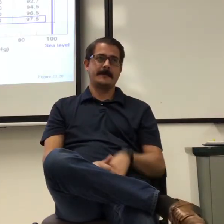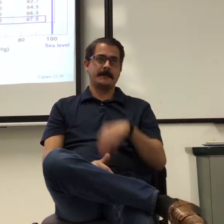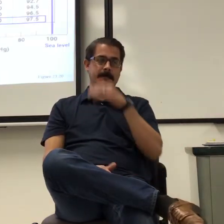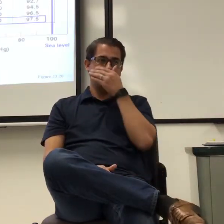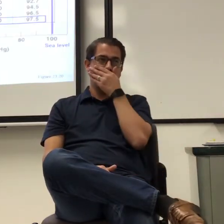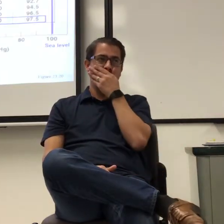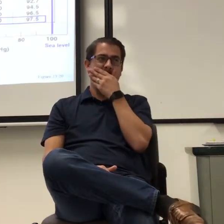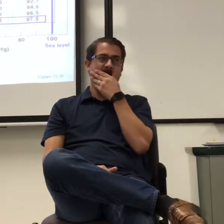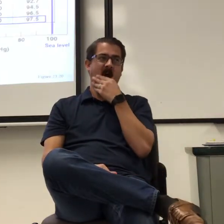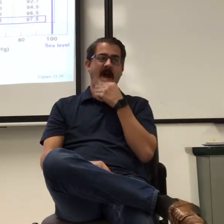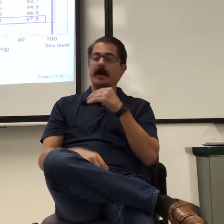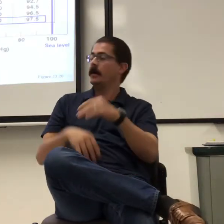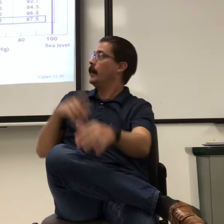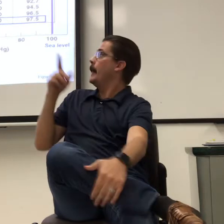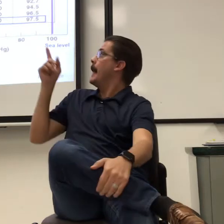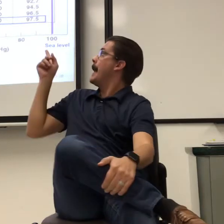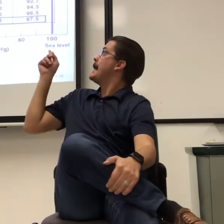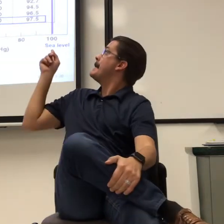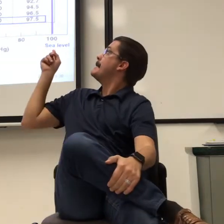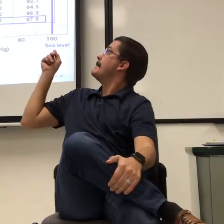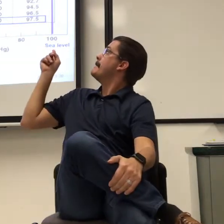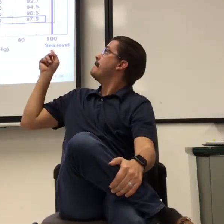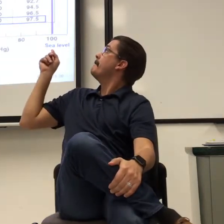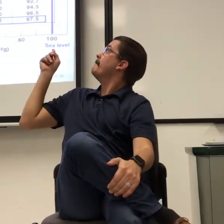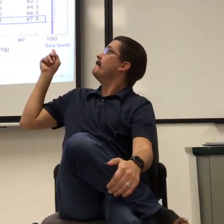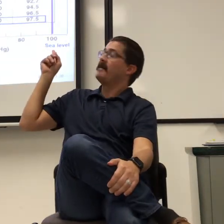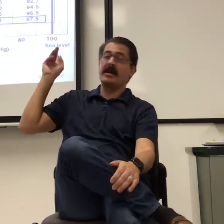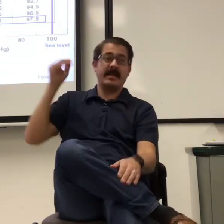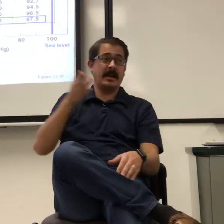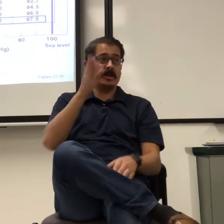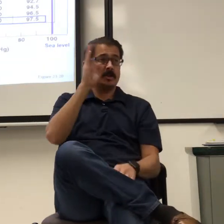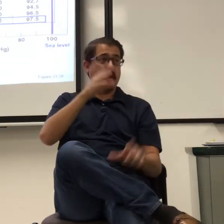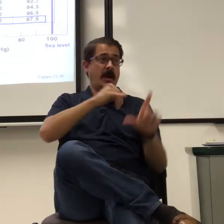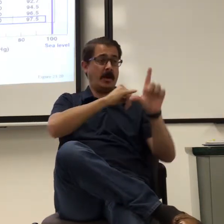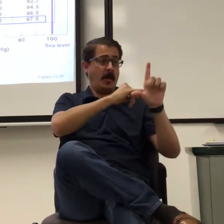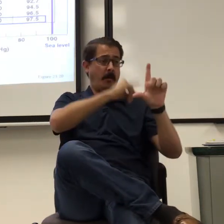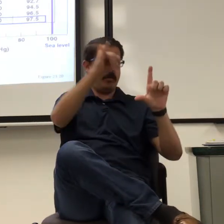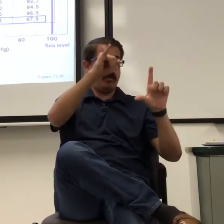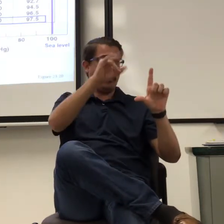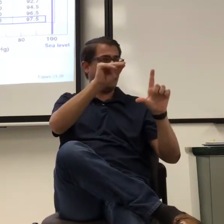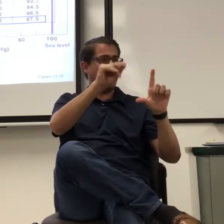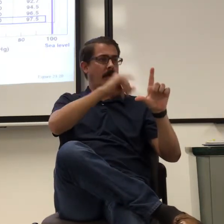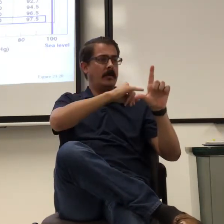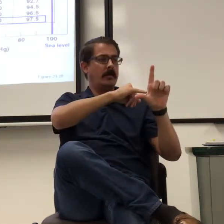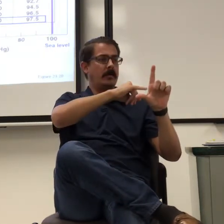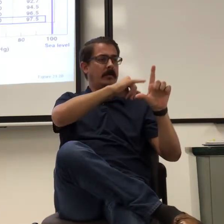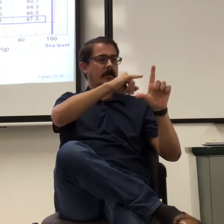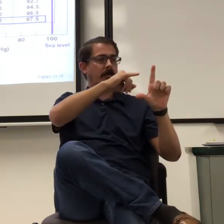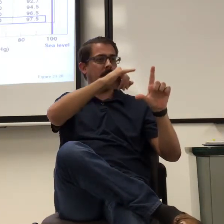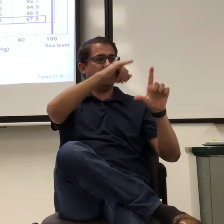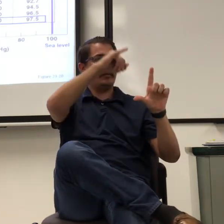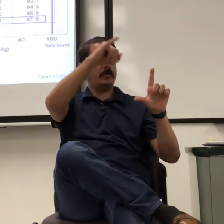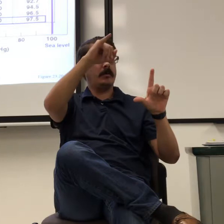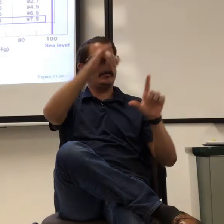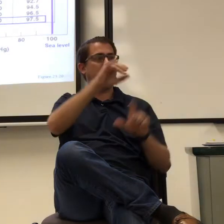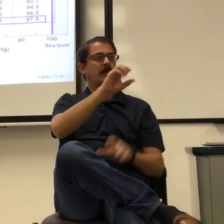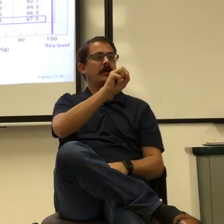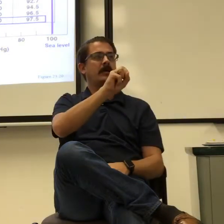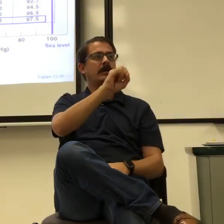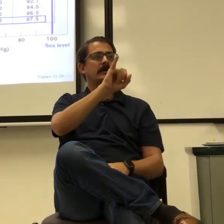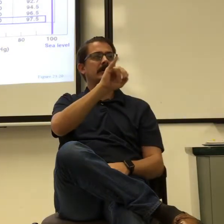So look at that curve. That's what it really is. Is that a straight line from low to high? No, we describe that as sigmoid